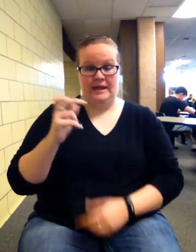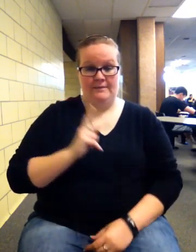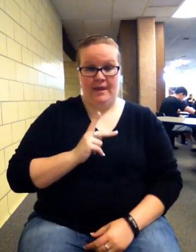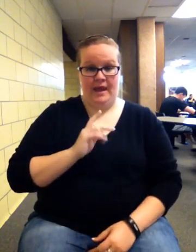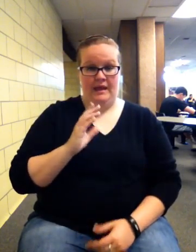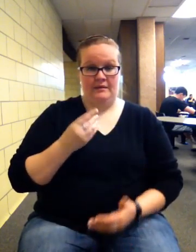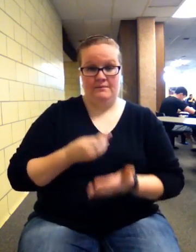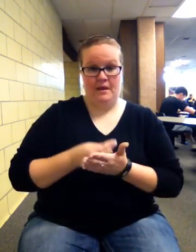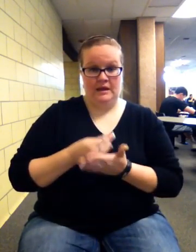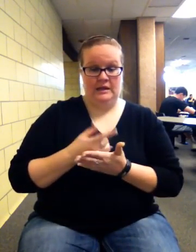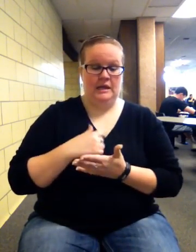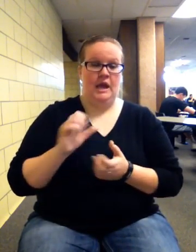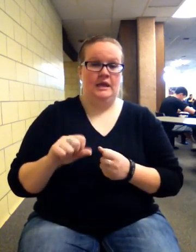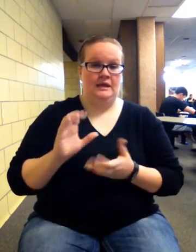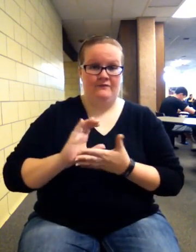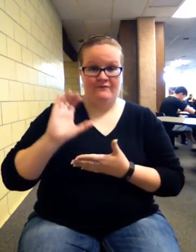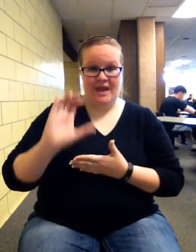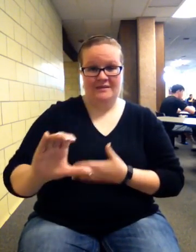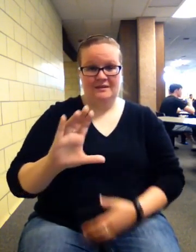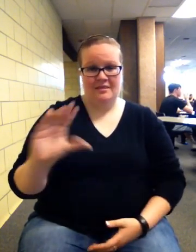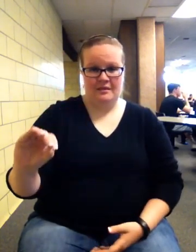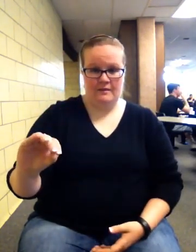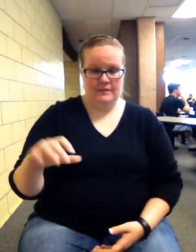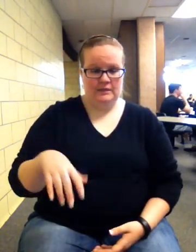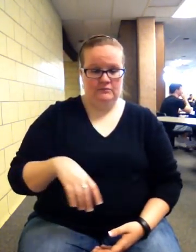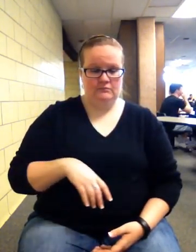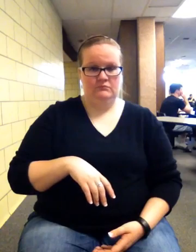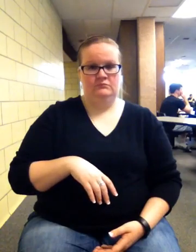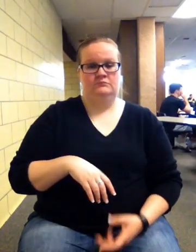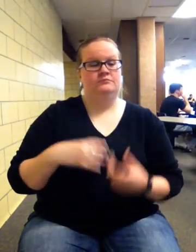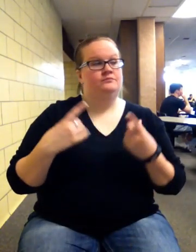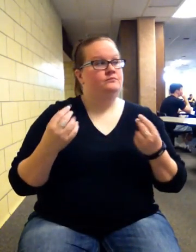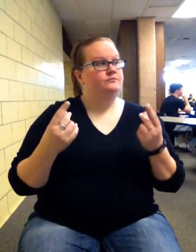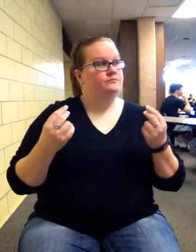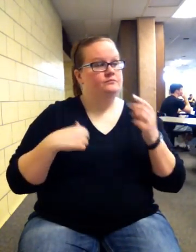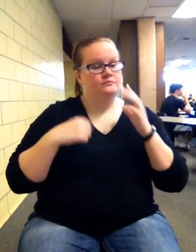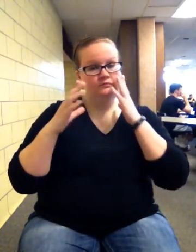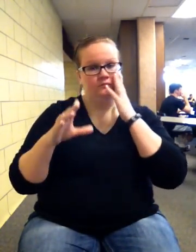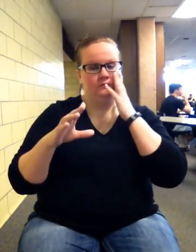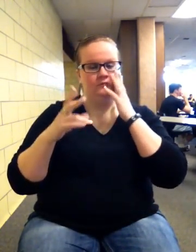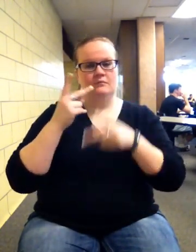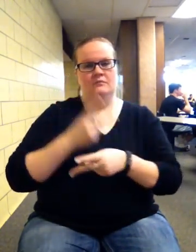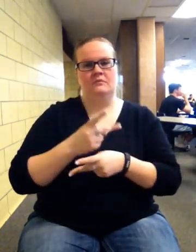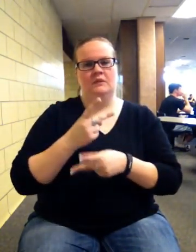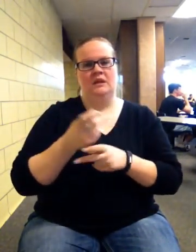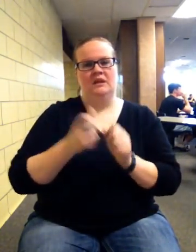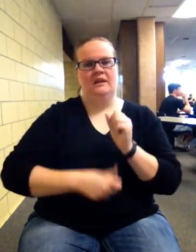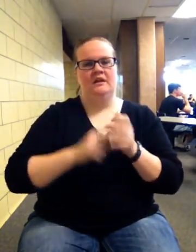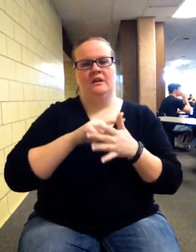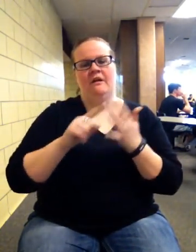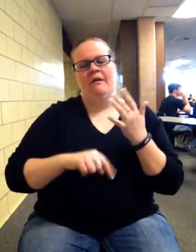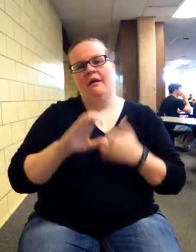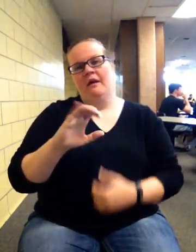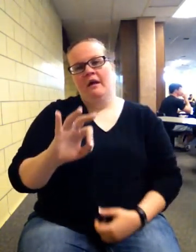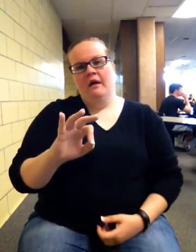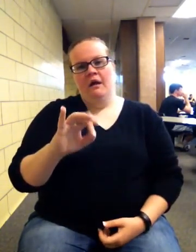can reinvest it in my company. So what I'm going to do then is I'm going to treat each of these cash flows as if when I get them at the end